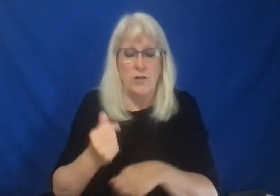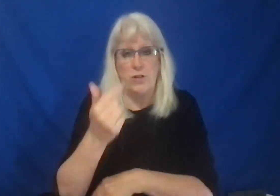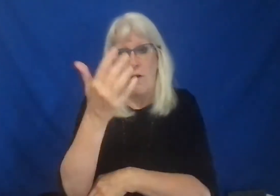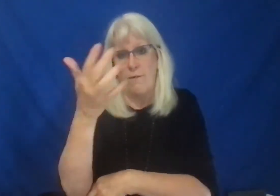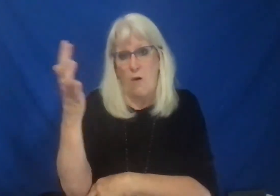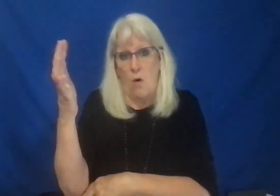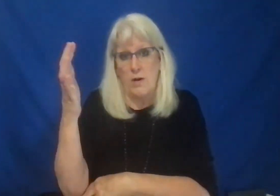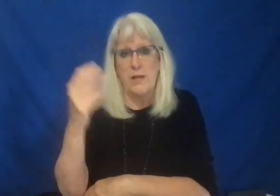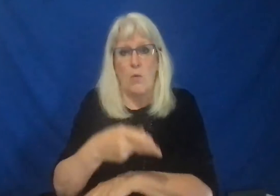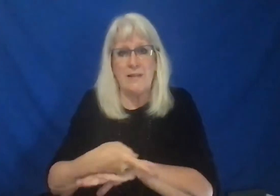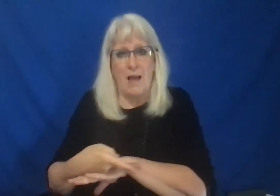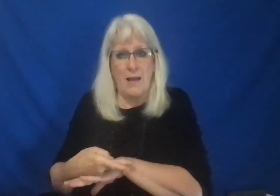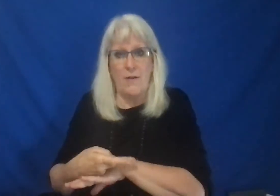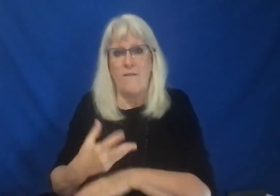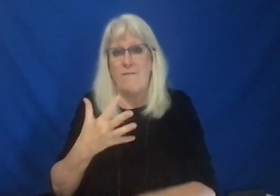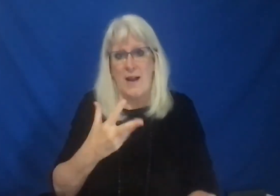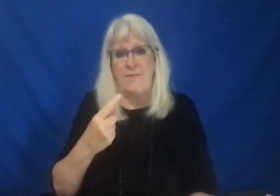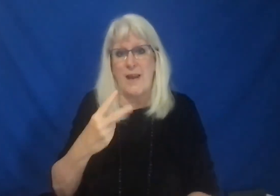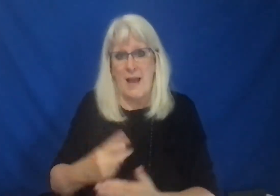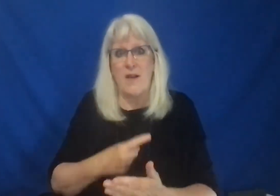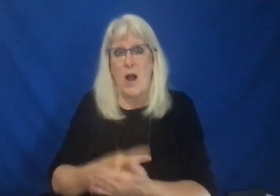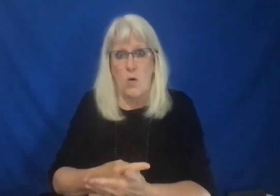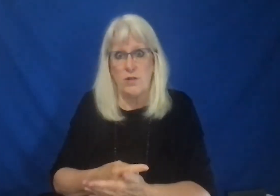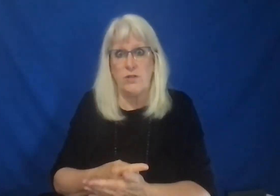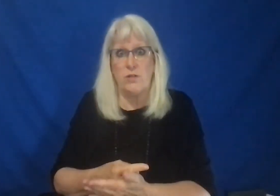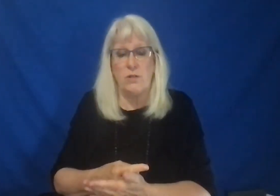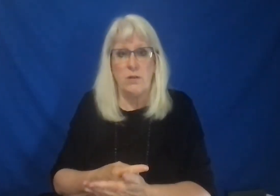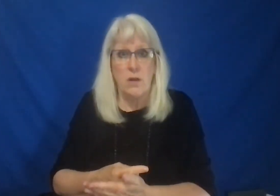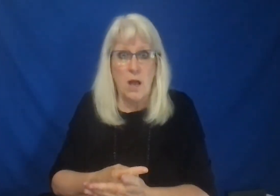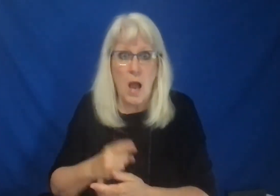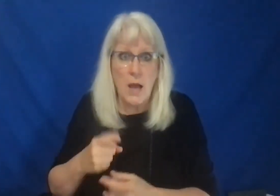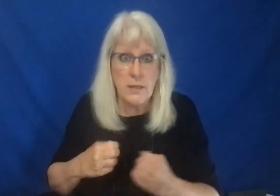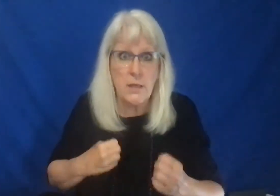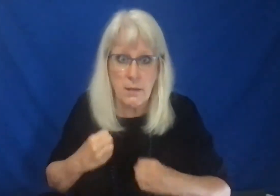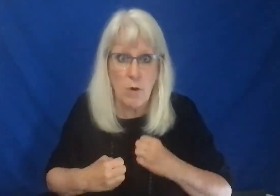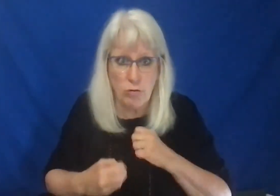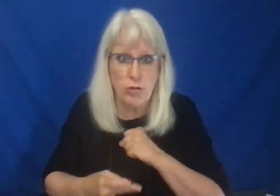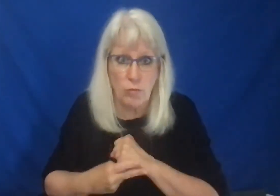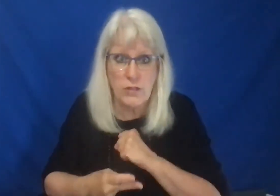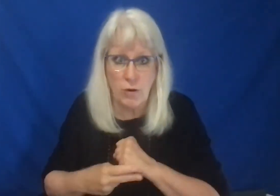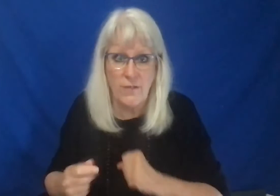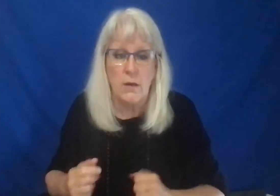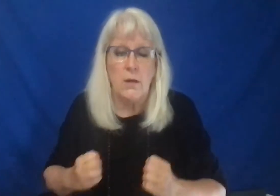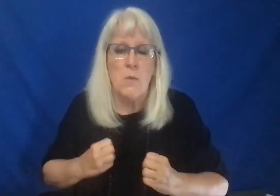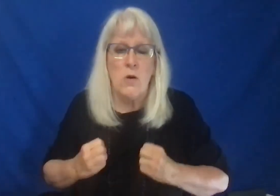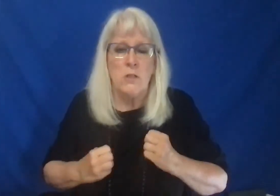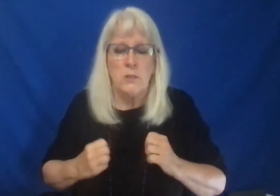hours, and talk about needing a prudent emotional reserve, because I knew